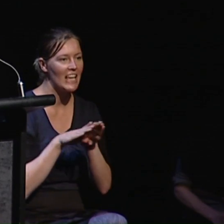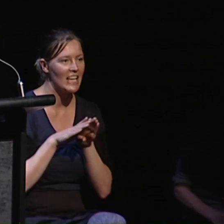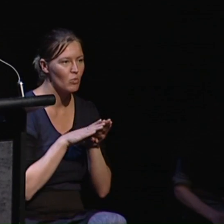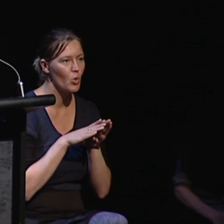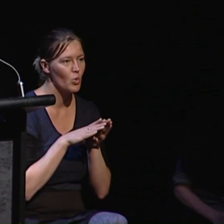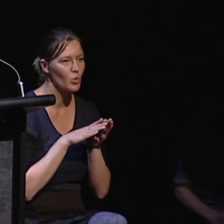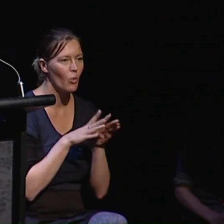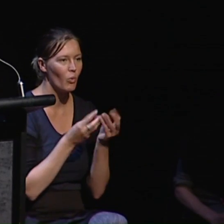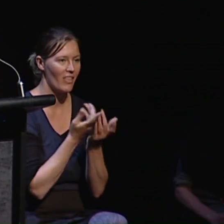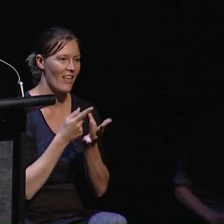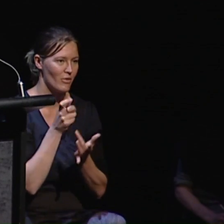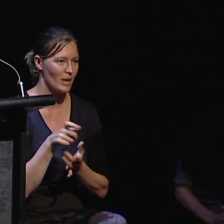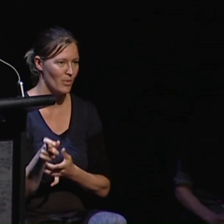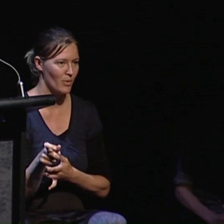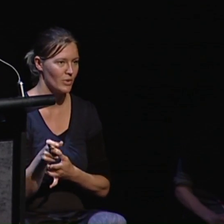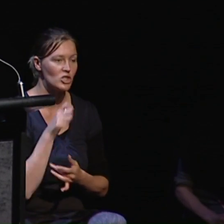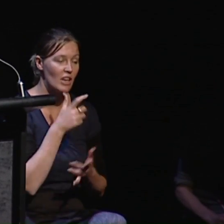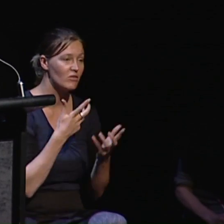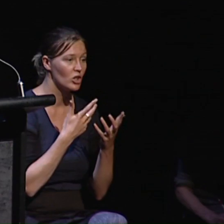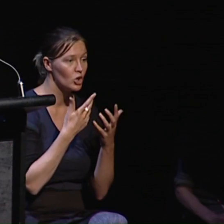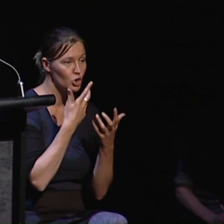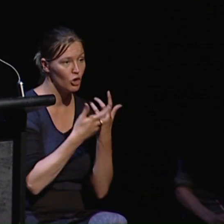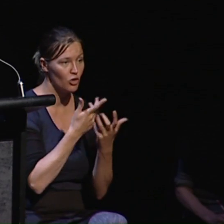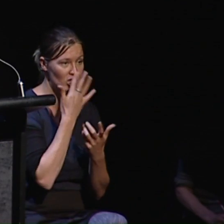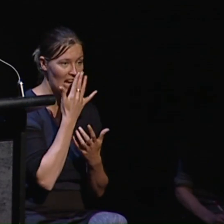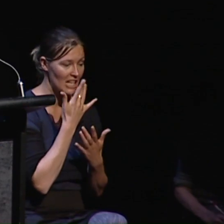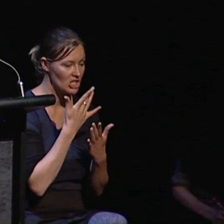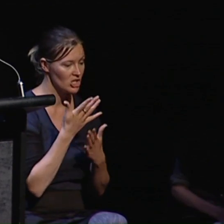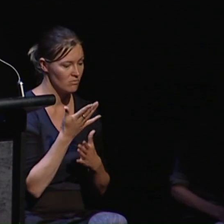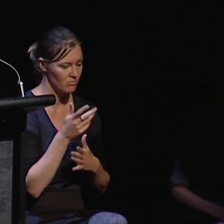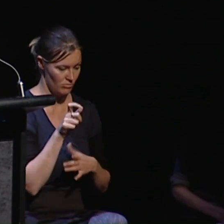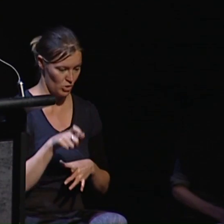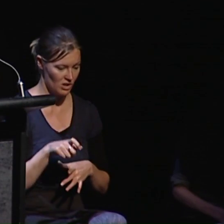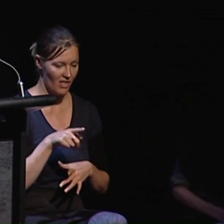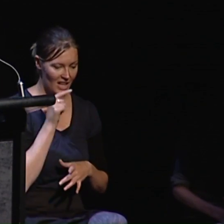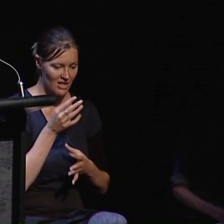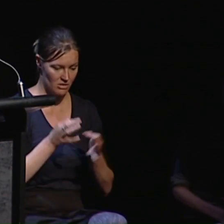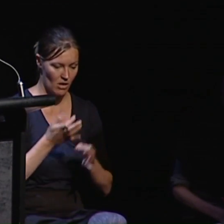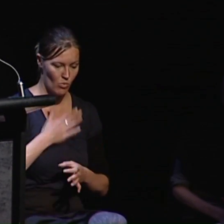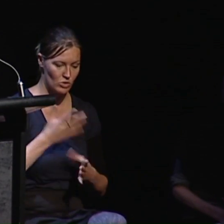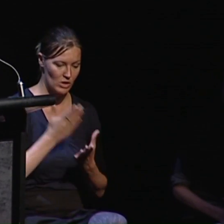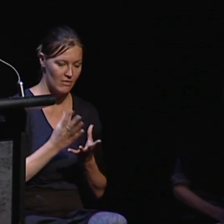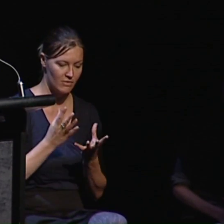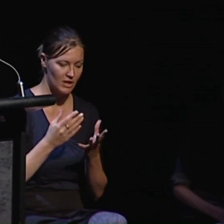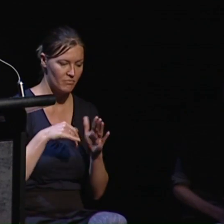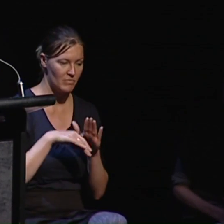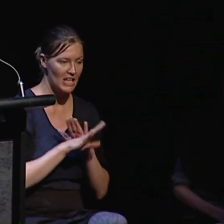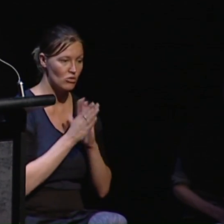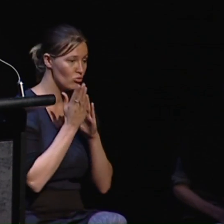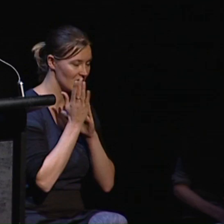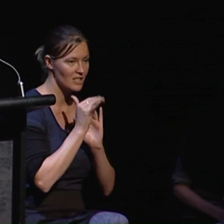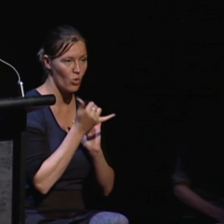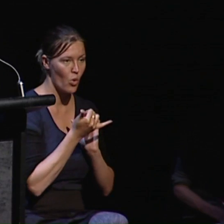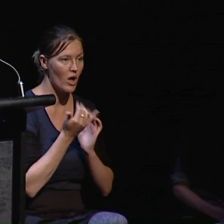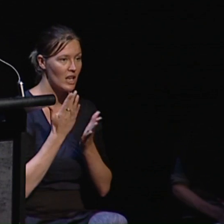20-year-old university-age family member is able to choose to live in a residence or to